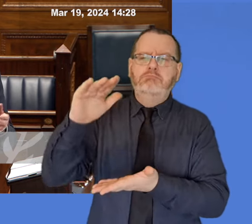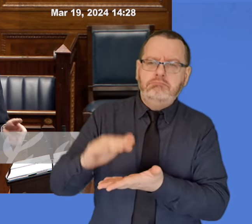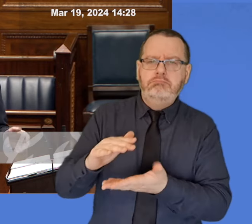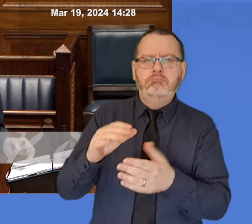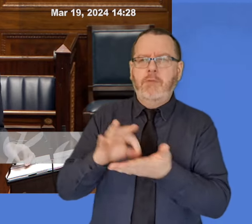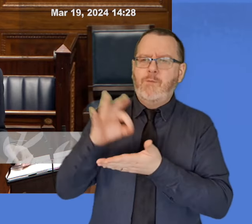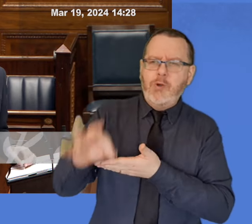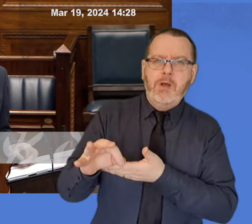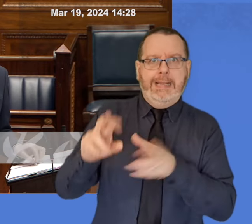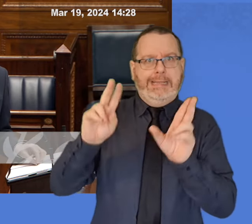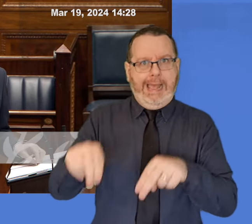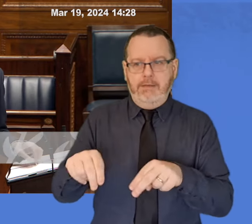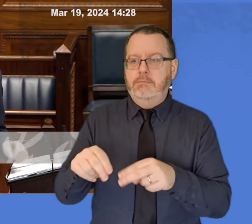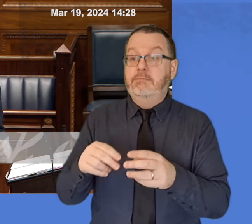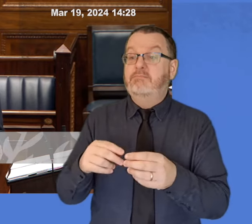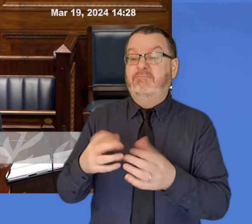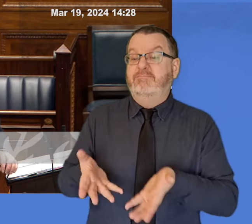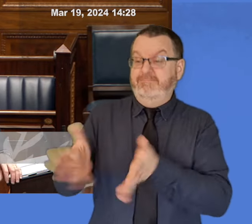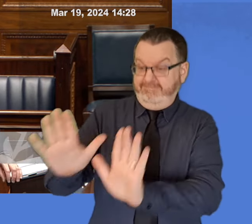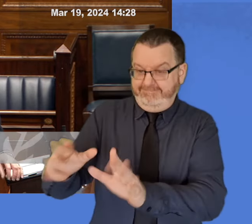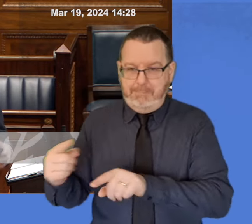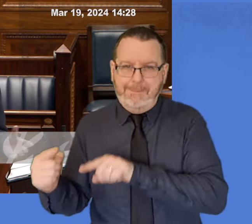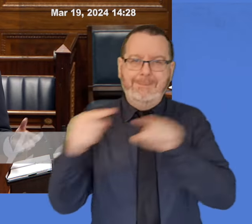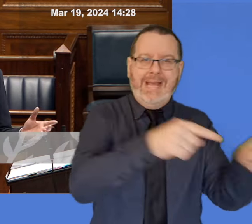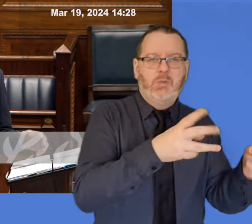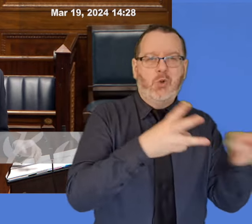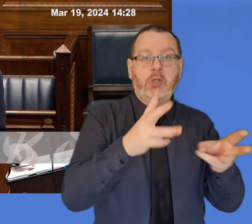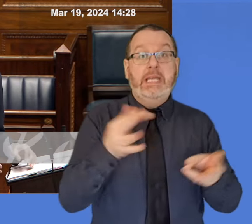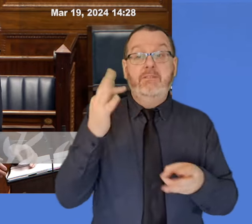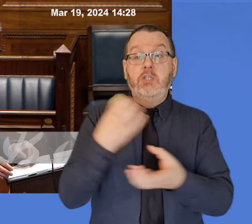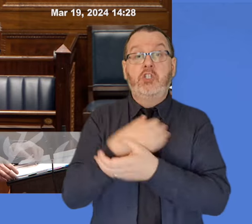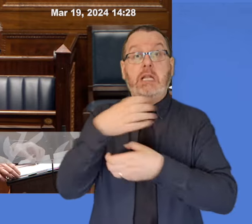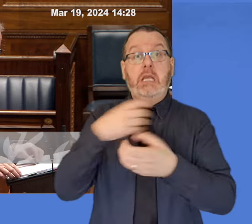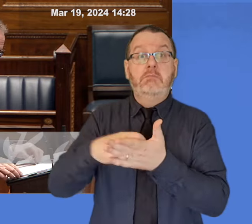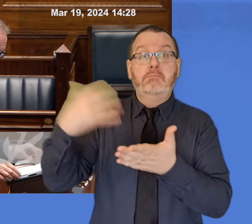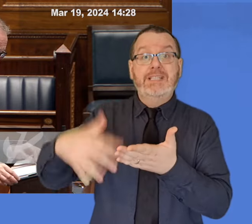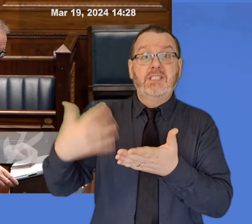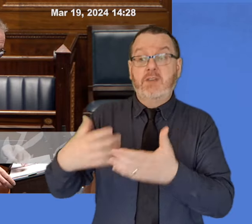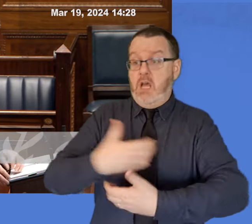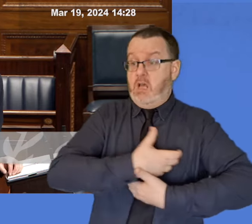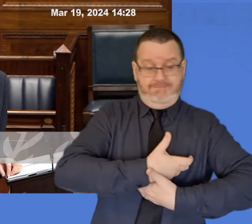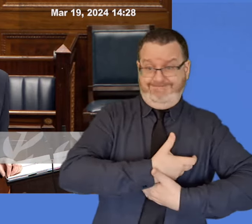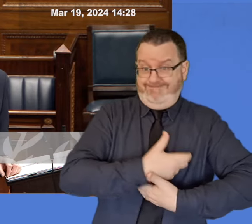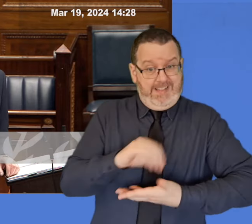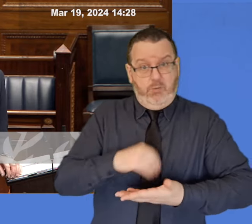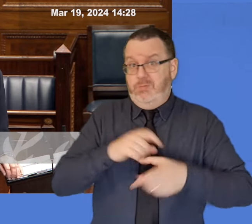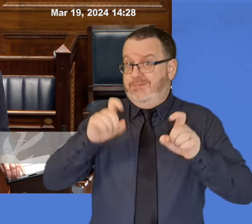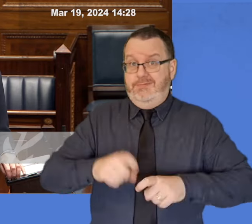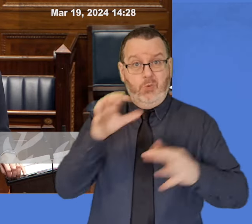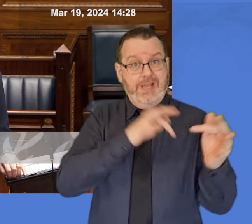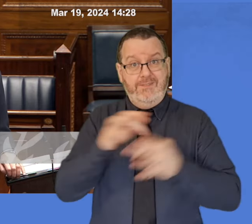of childcare means that many people who have that responsibility can't leave that and go back into work because it's a detriment to their own